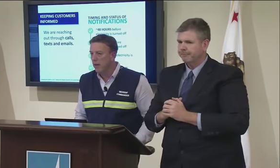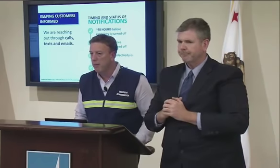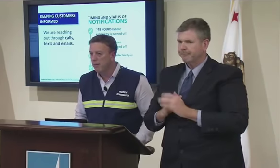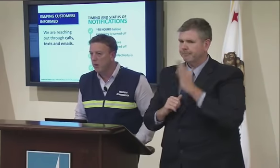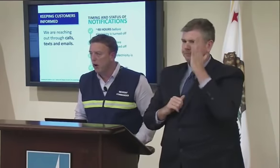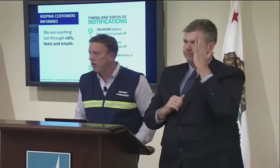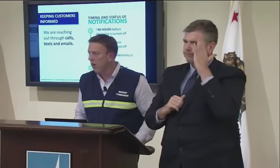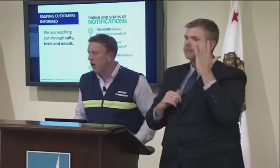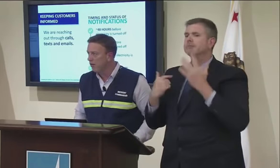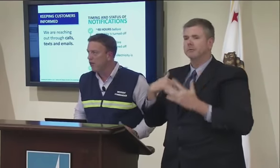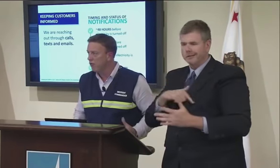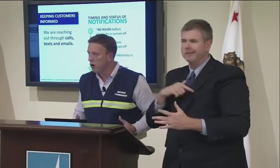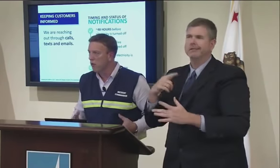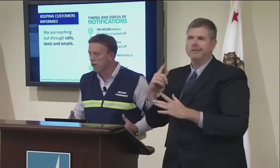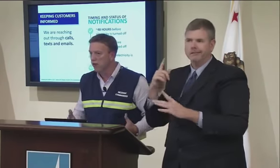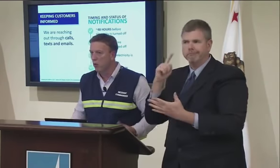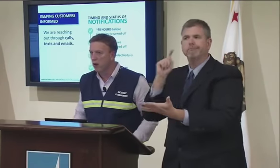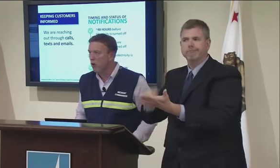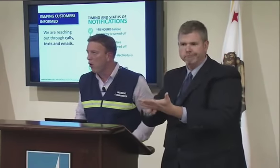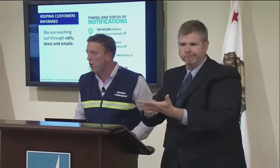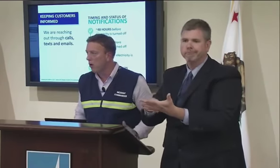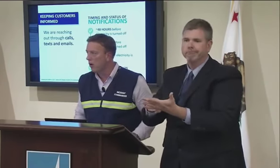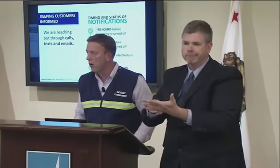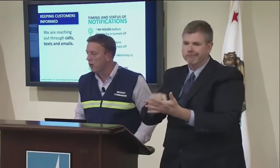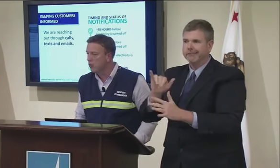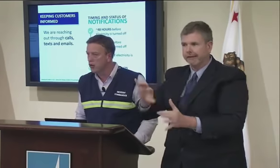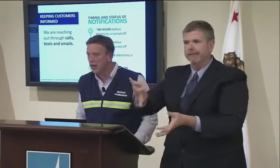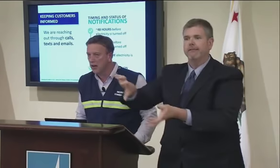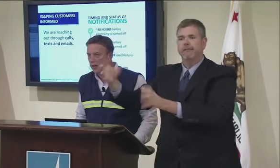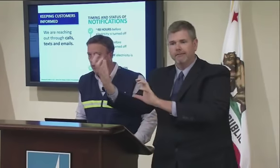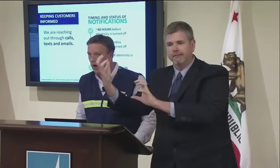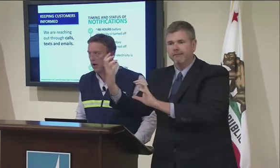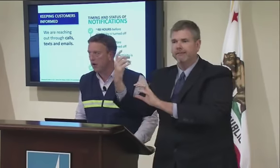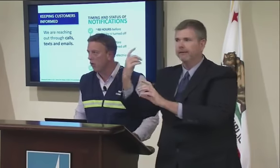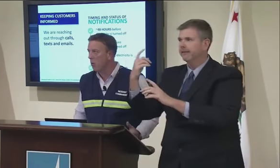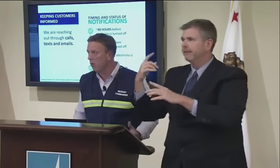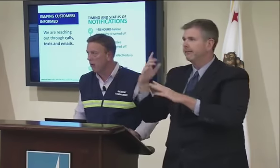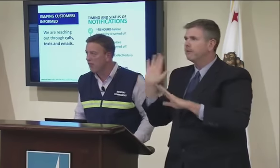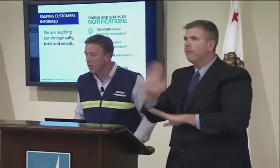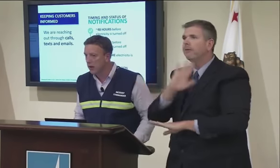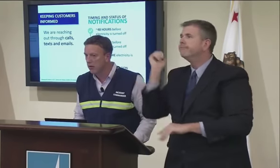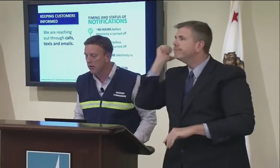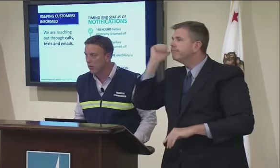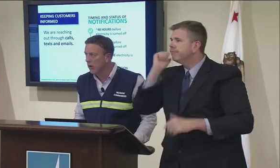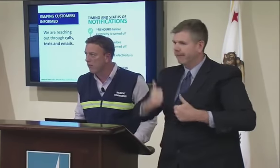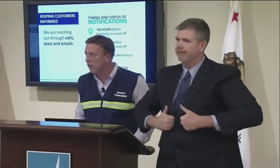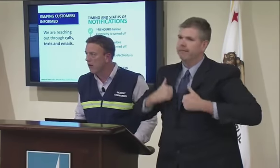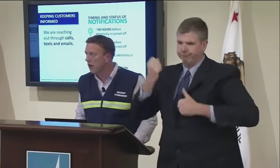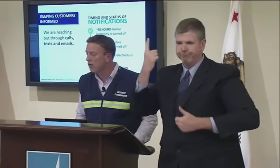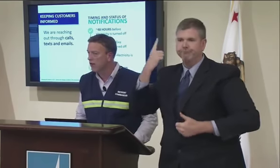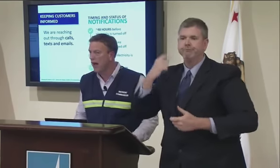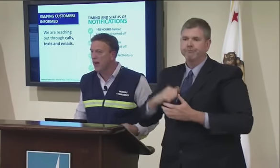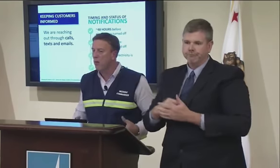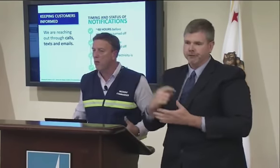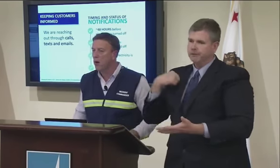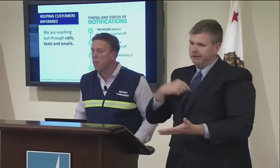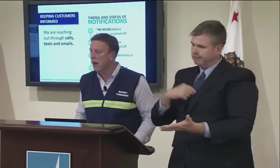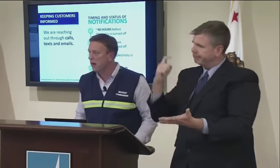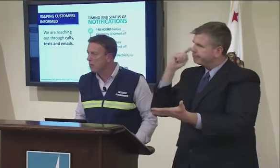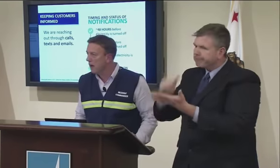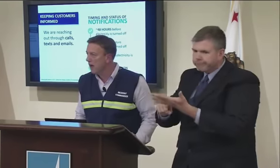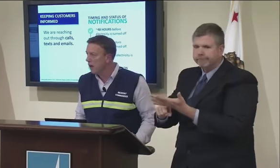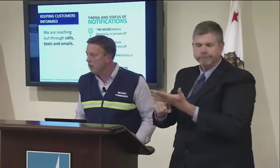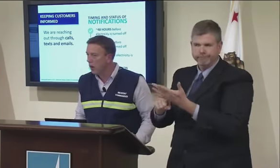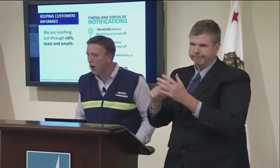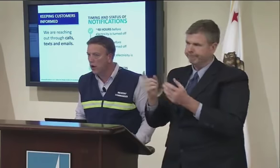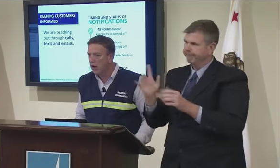they cause a lot of disturbance to what normal routines and normal life brings. We fully understand that. We're